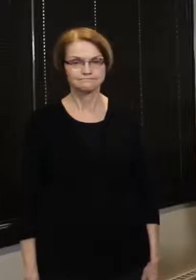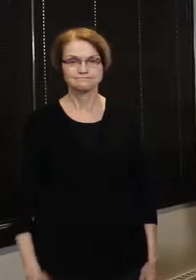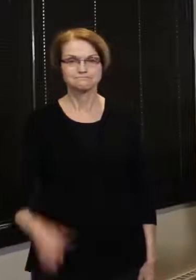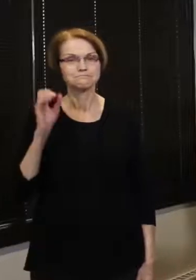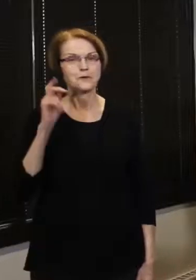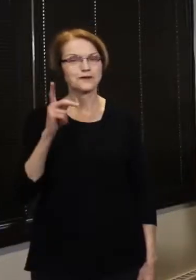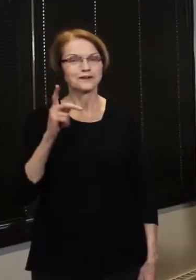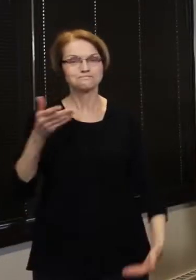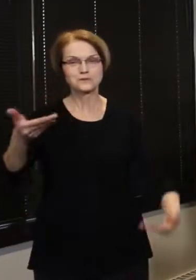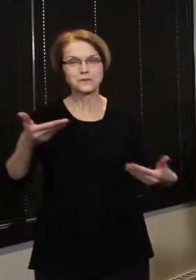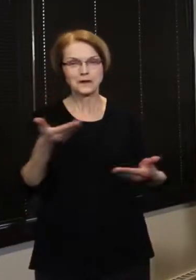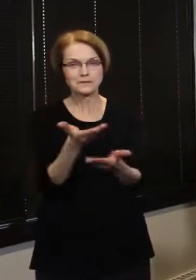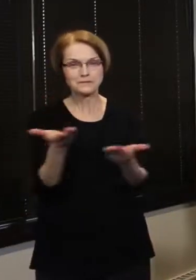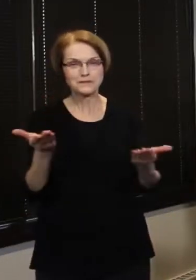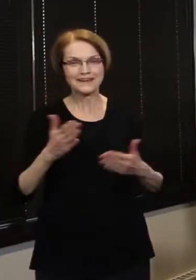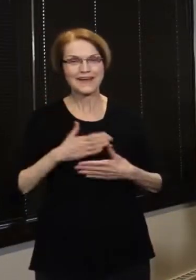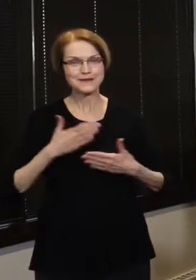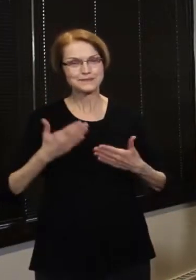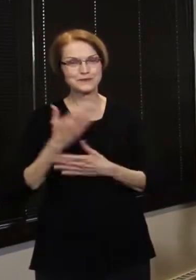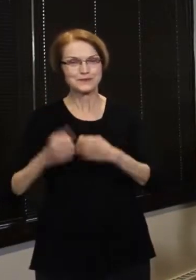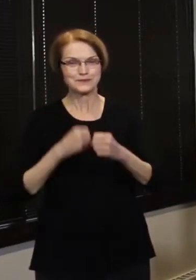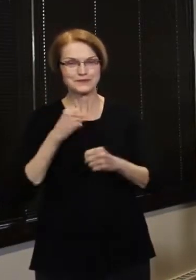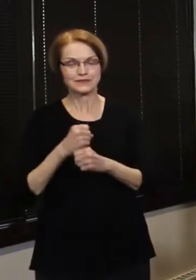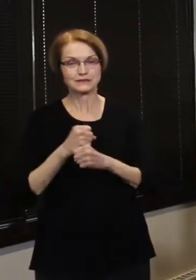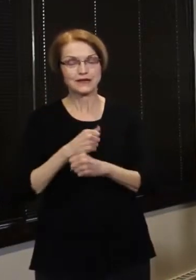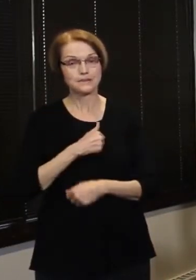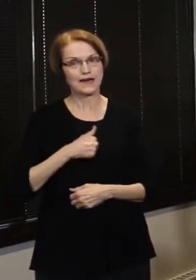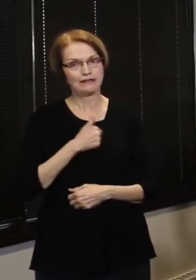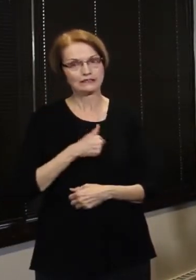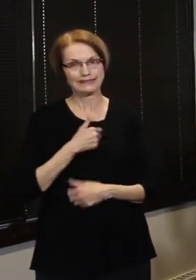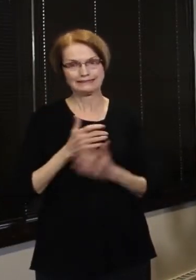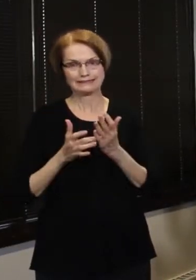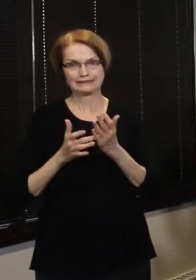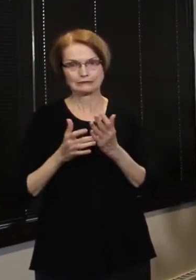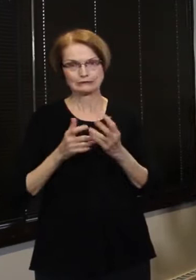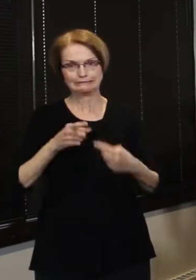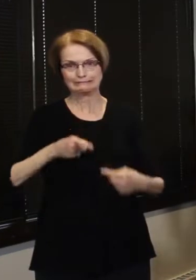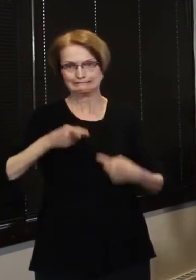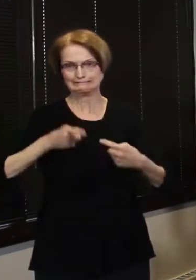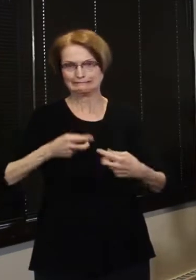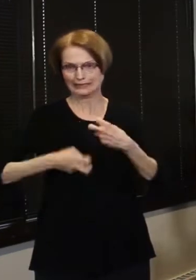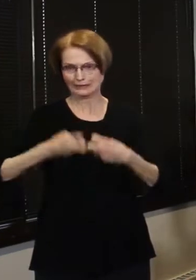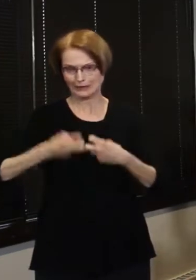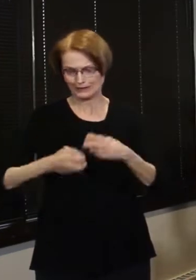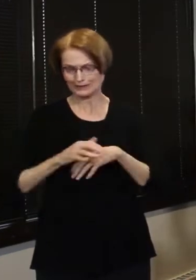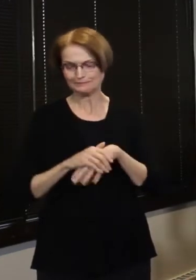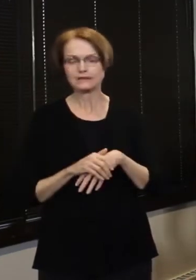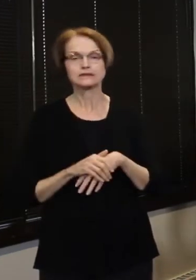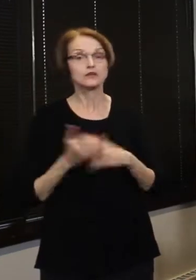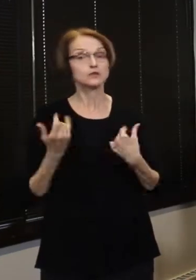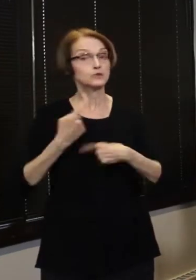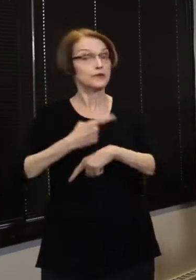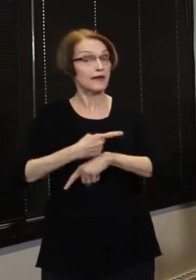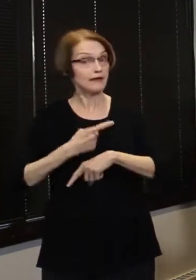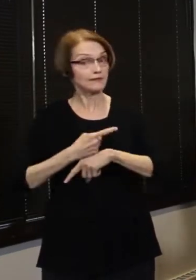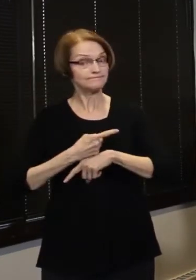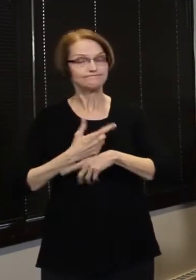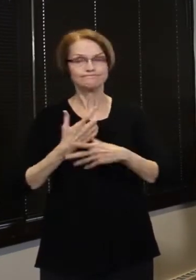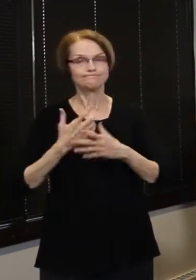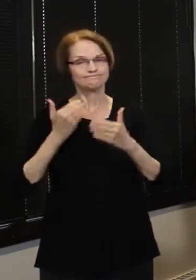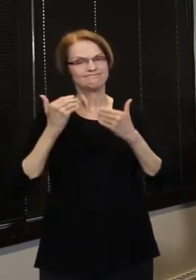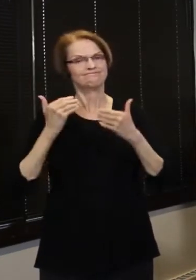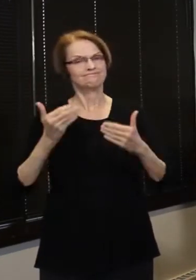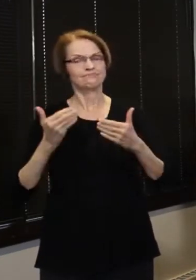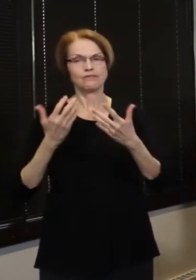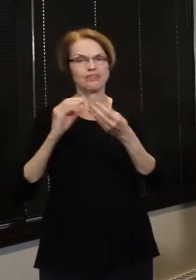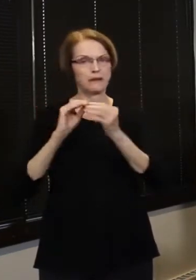Okay, welcome everybody and Happy New Year. Apologize for the technical difficulties. But today, let's work through our